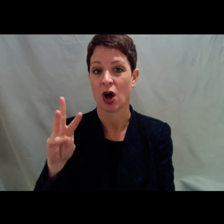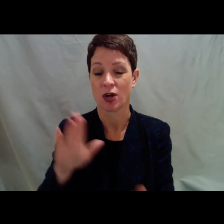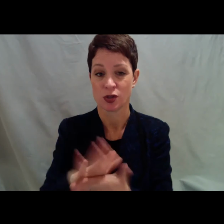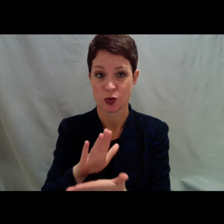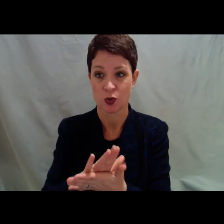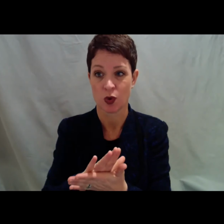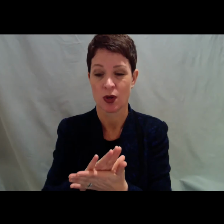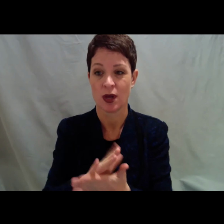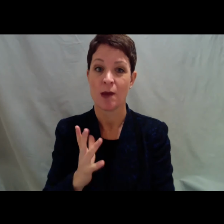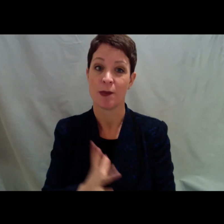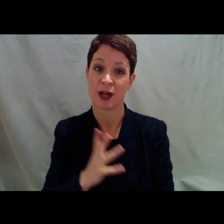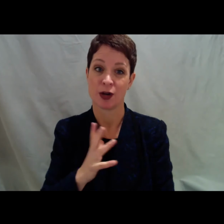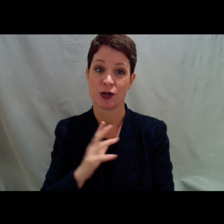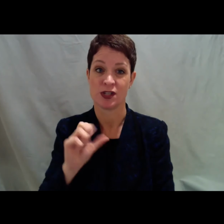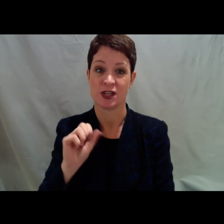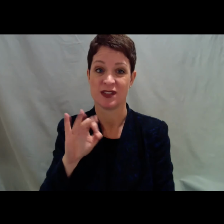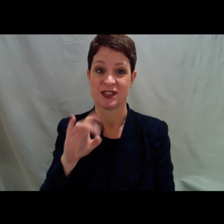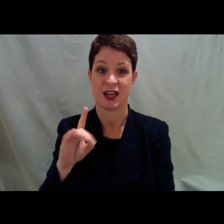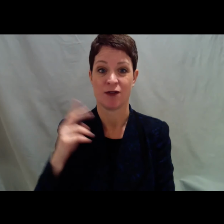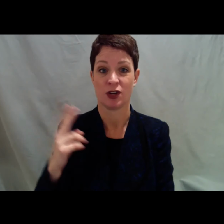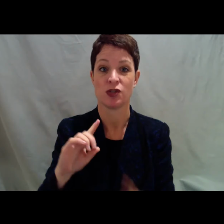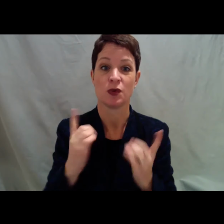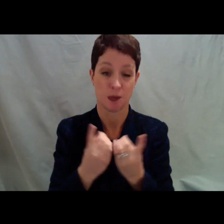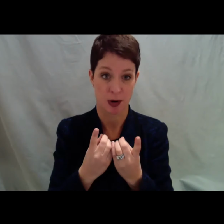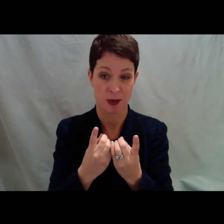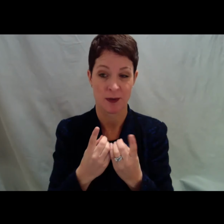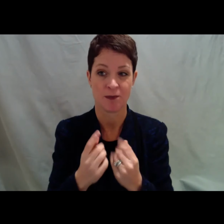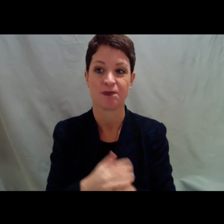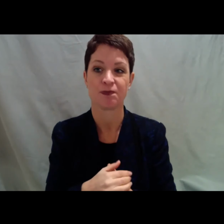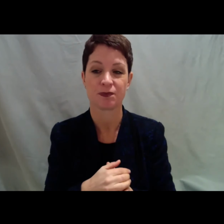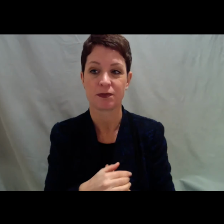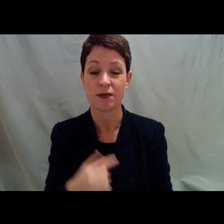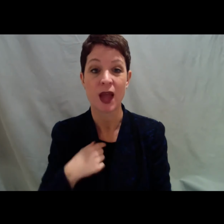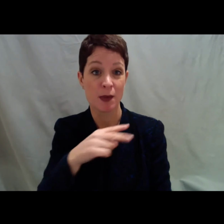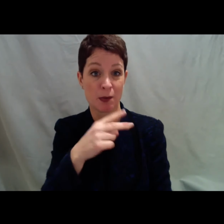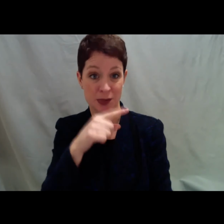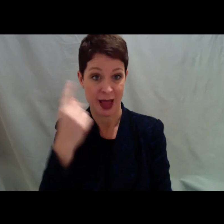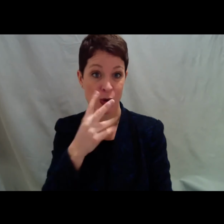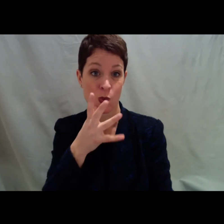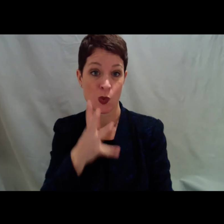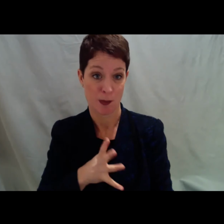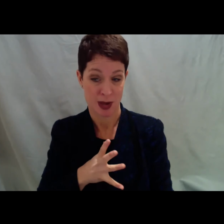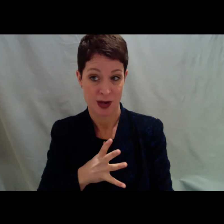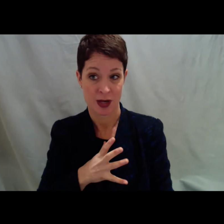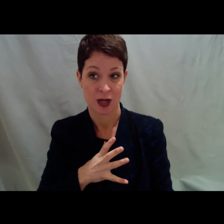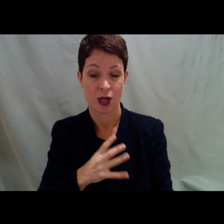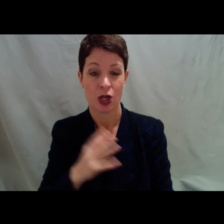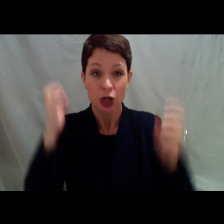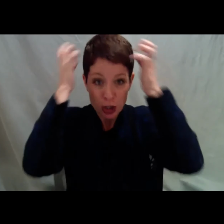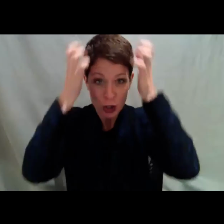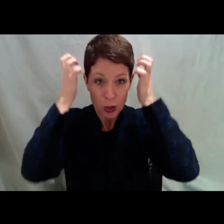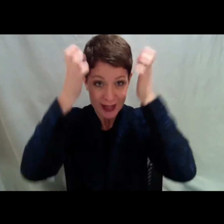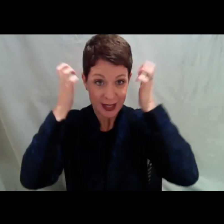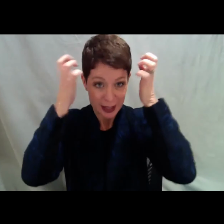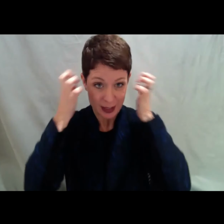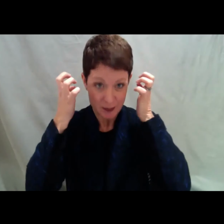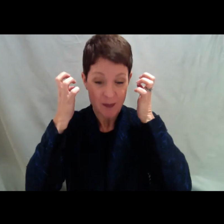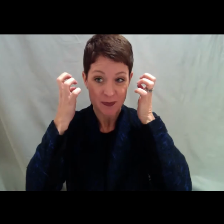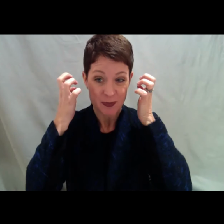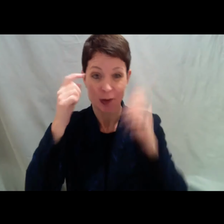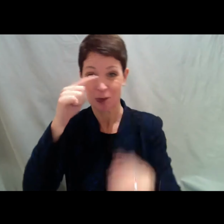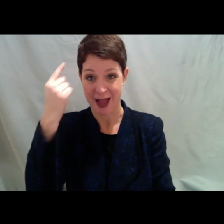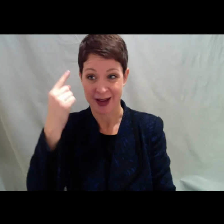courtesy of the Stanford History Department. I am a Black woman with short curly hair that is